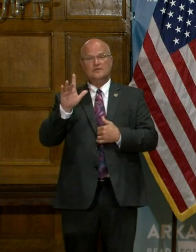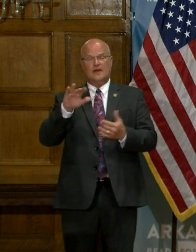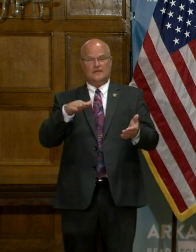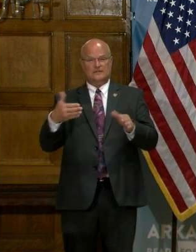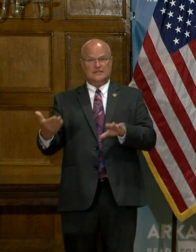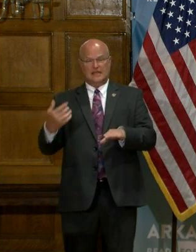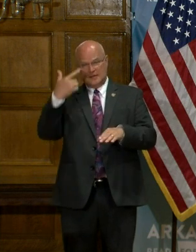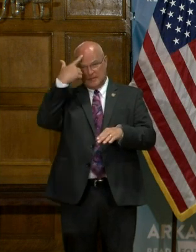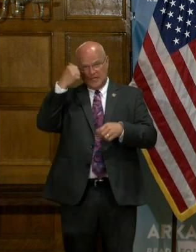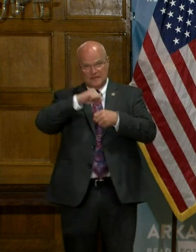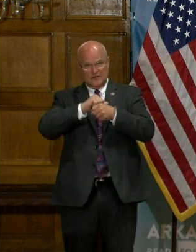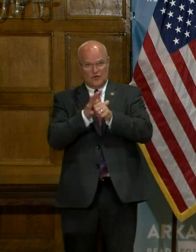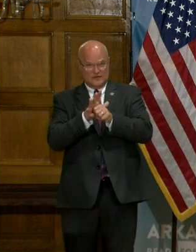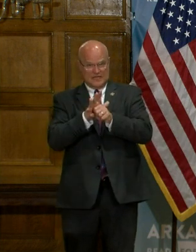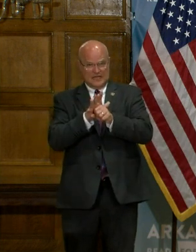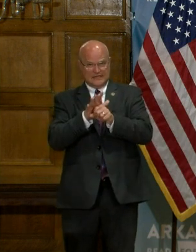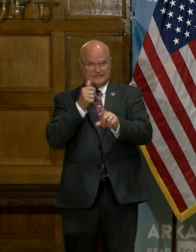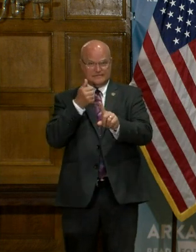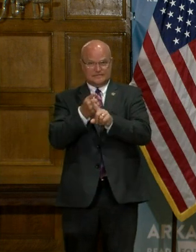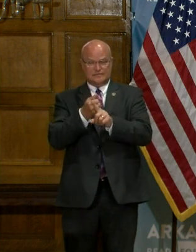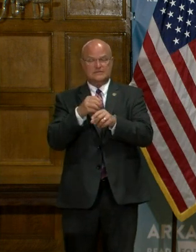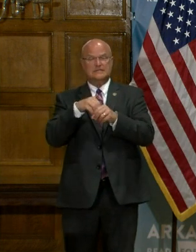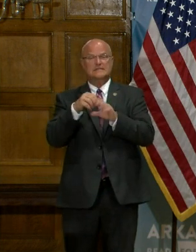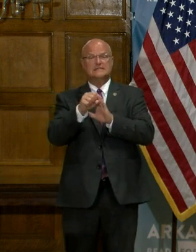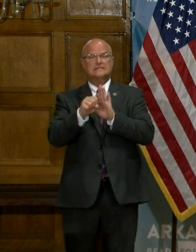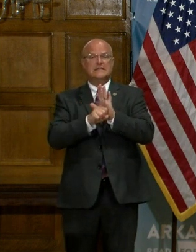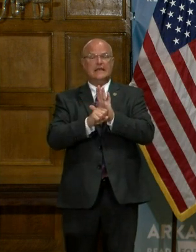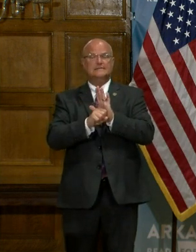as a result of COVID-19 in the state.